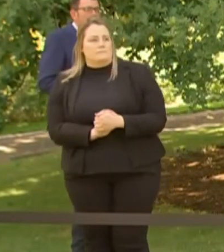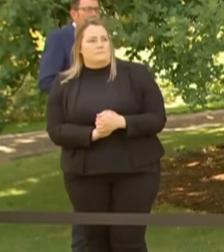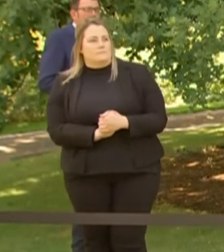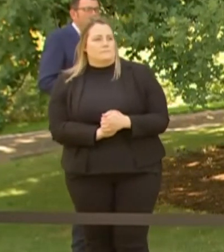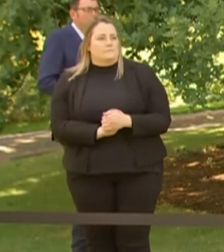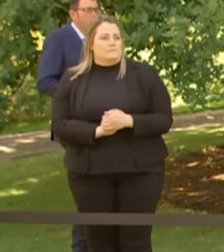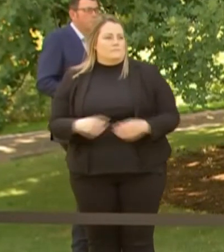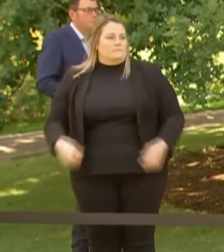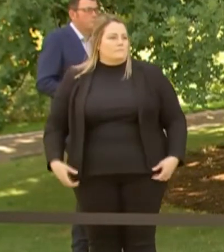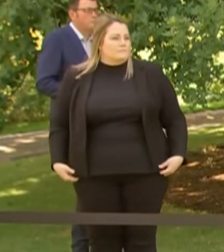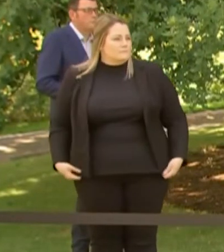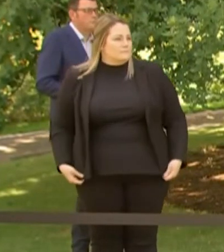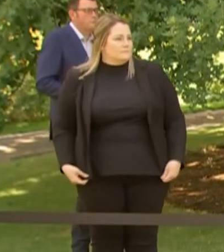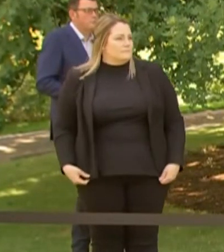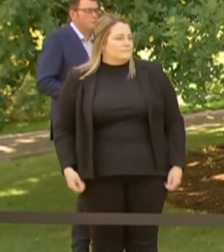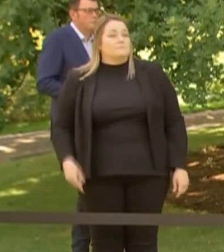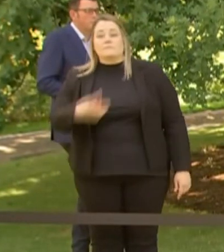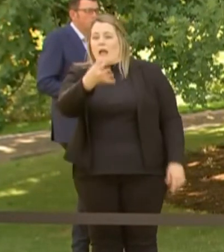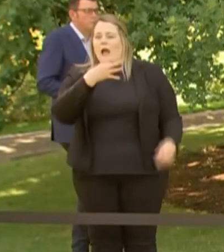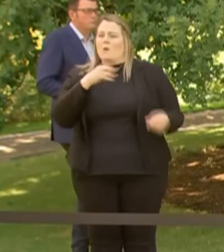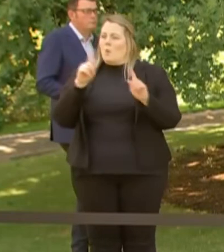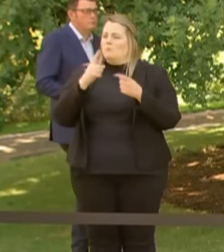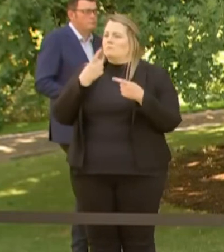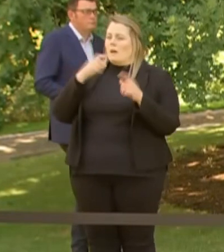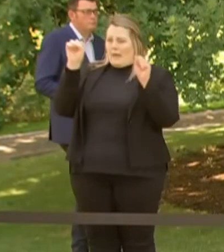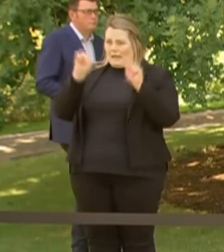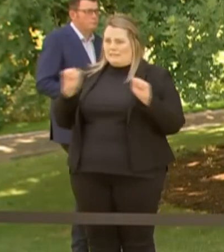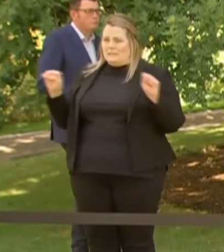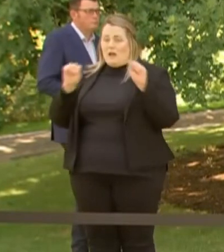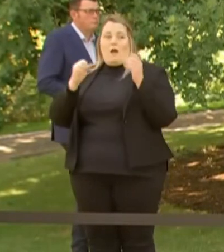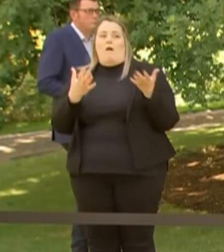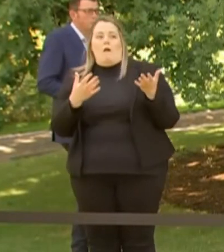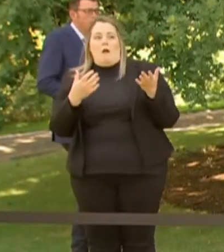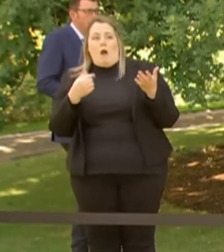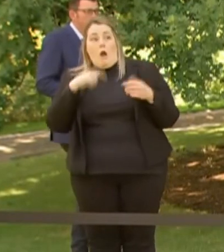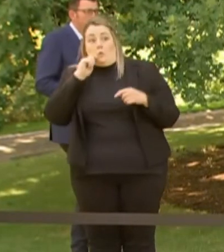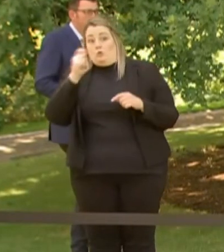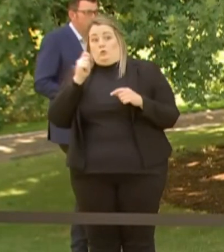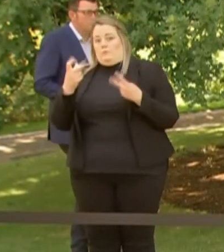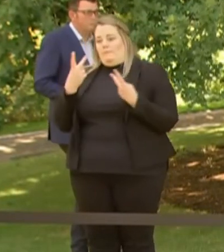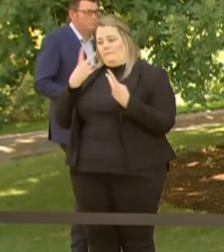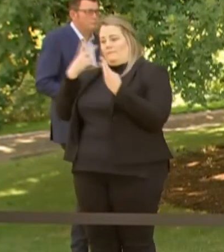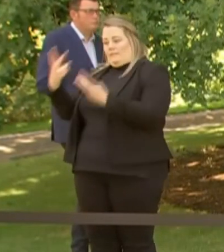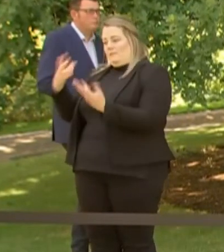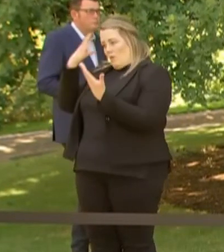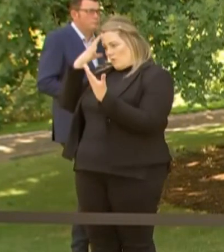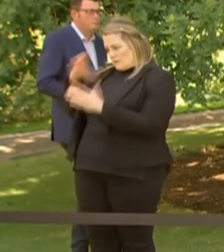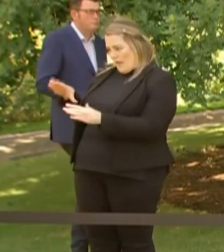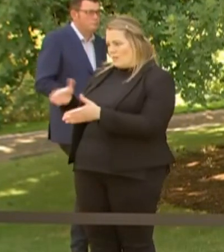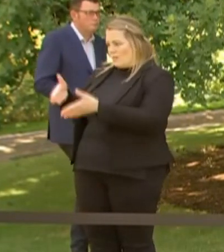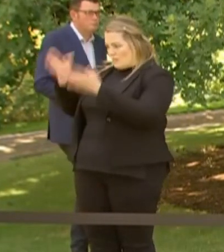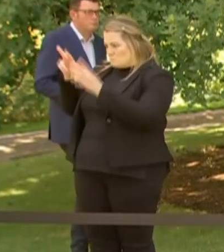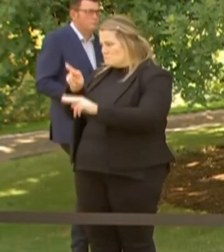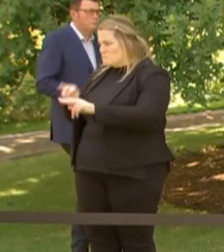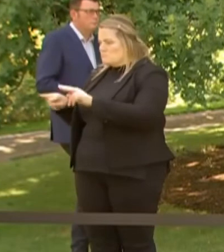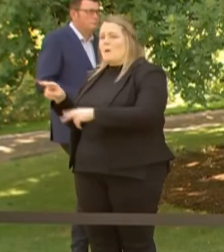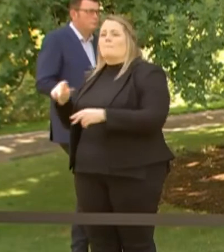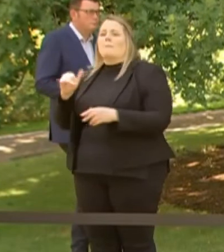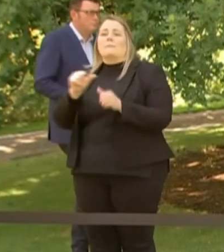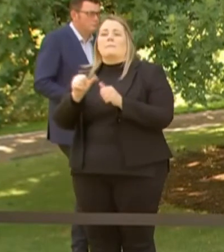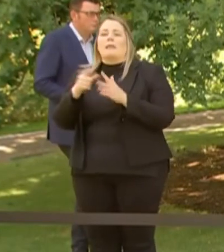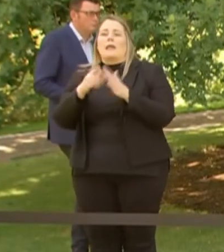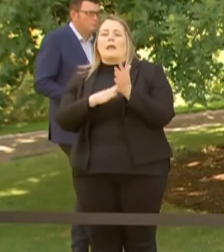Sorry, I might get Emma, who I haven't. I'm going down to have a look at some of the hotels shortly to see this in practice. But Emma's